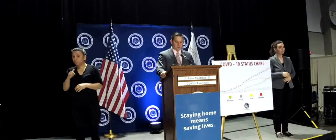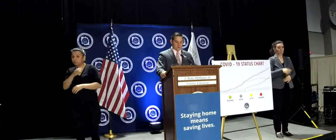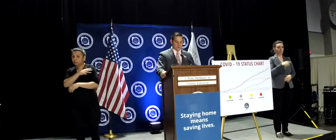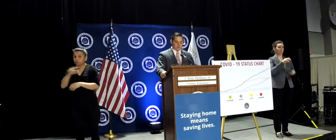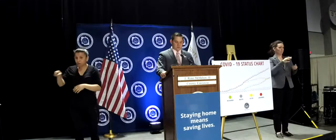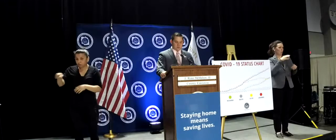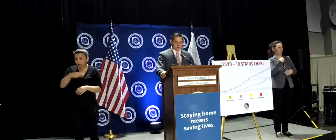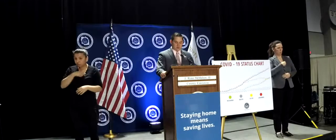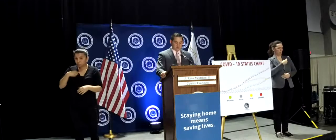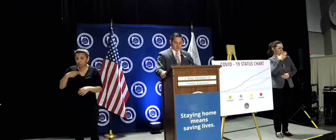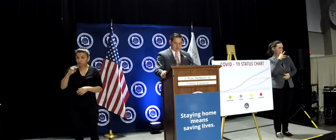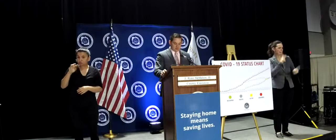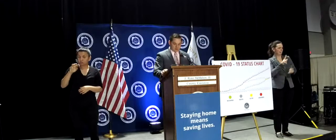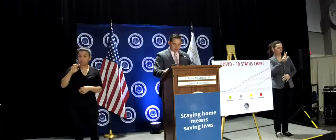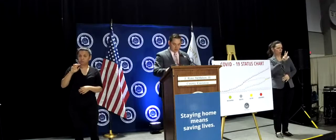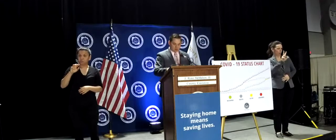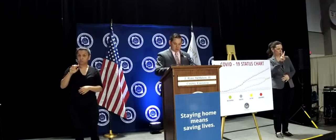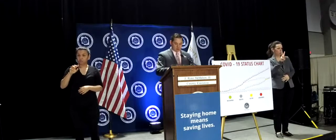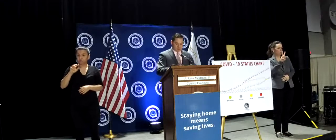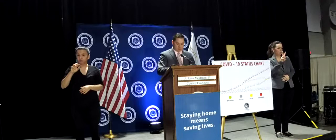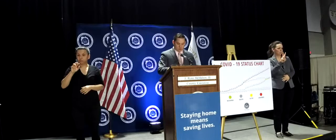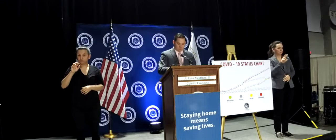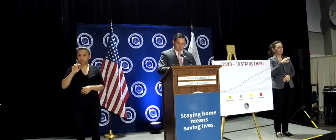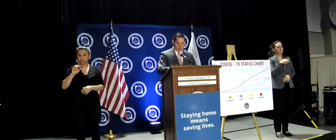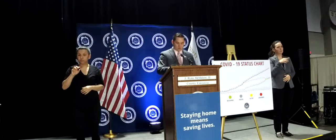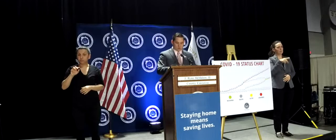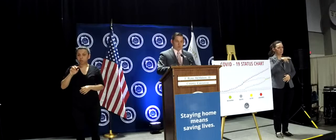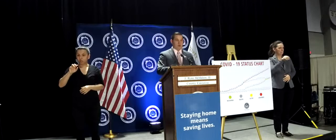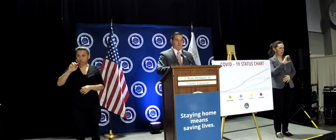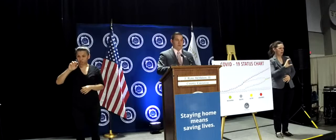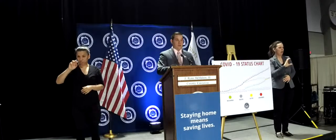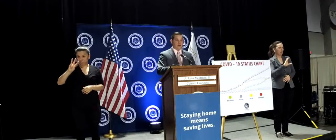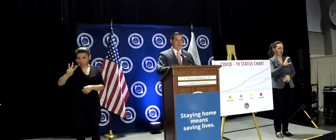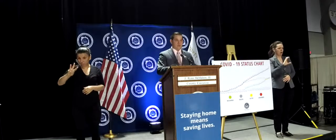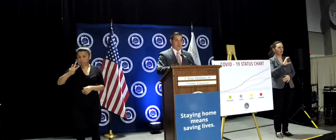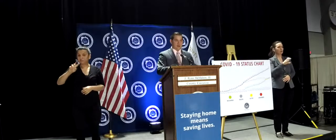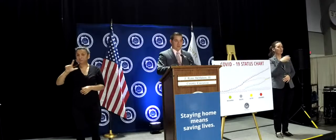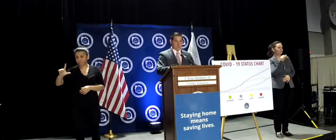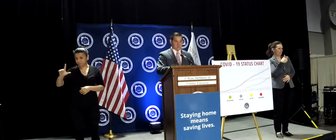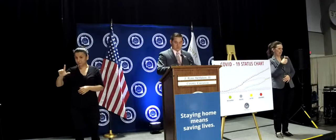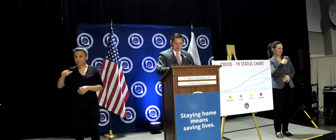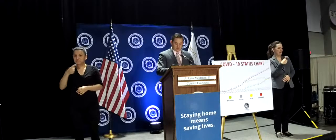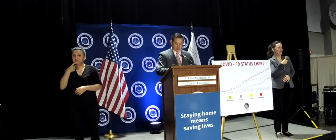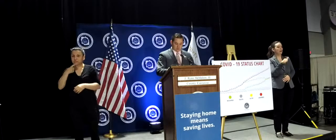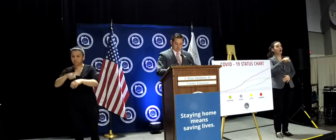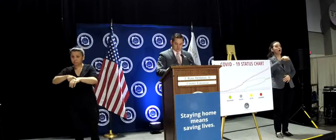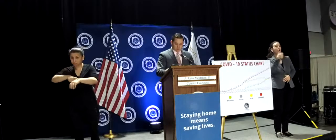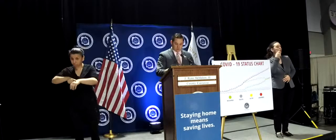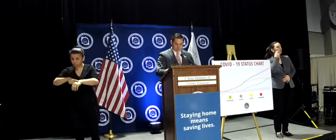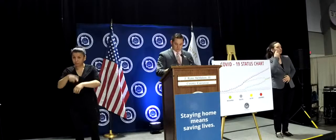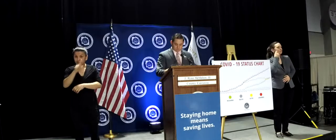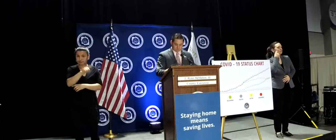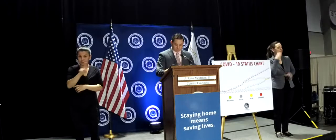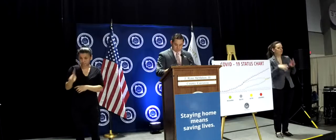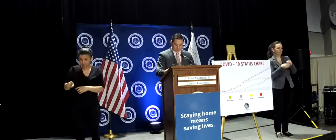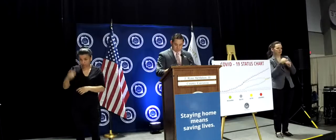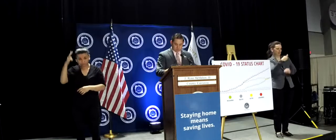another race, and 7 that are unknown. We just don't have all the data from all the hospitals on these 7 individuals